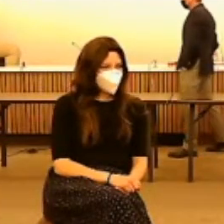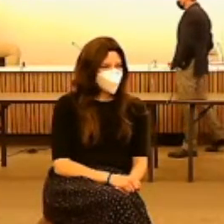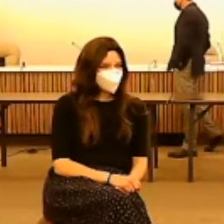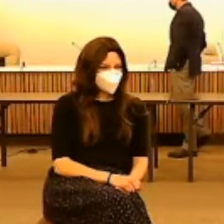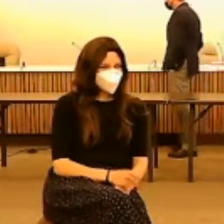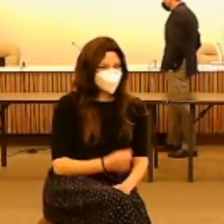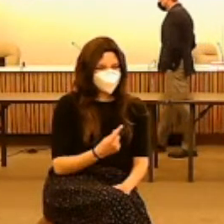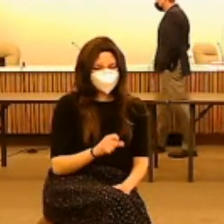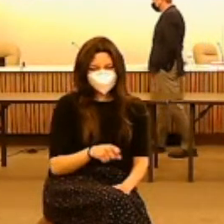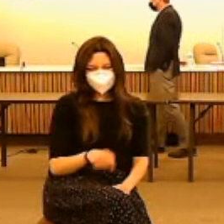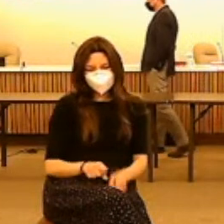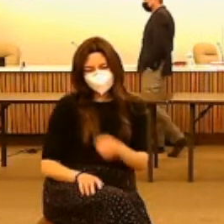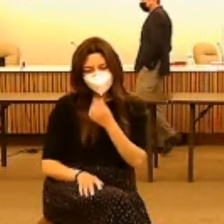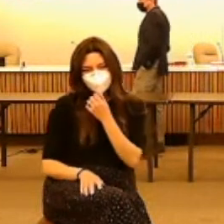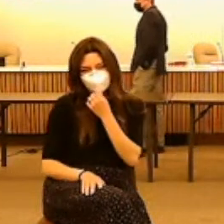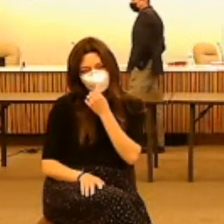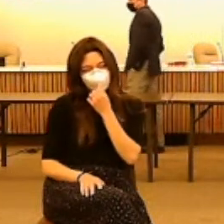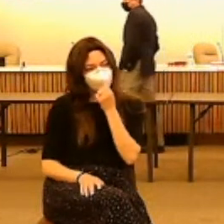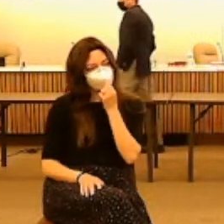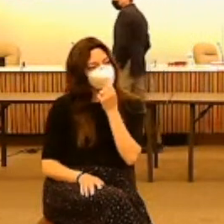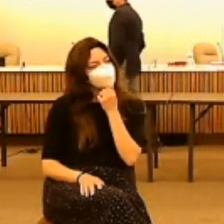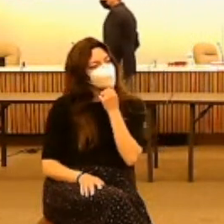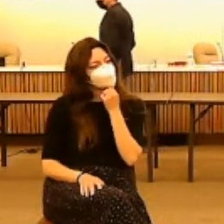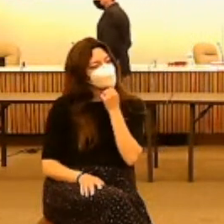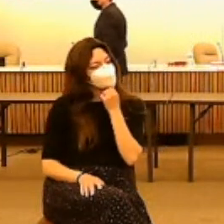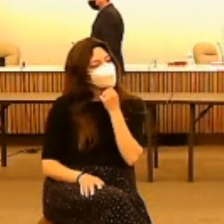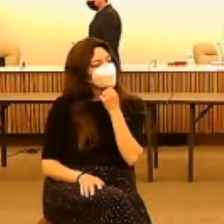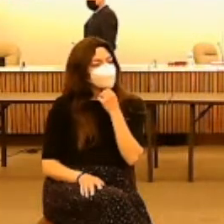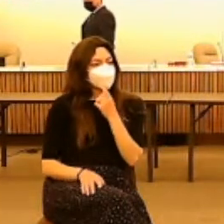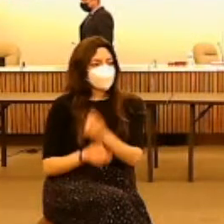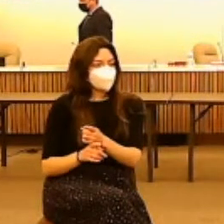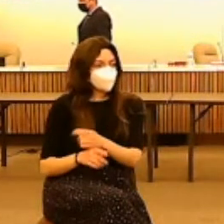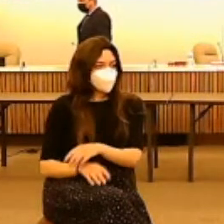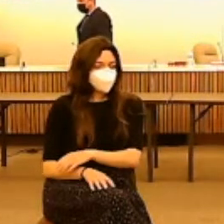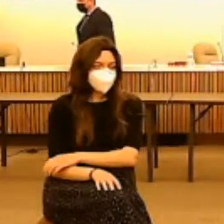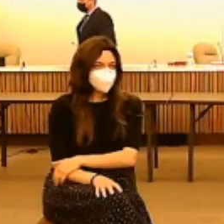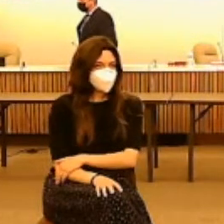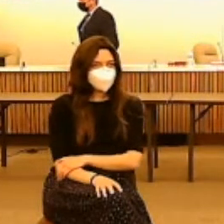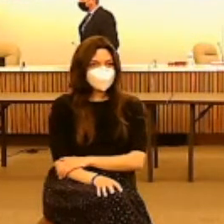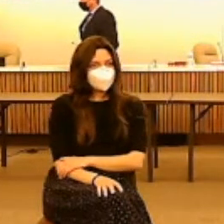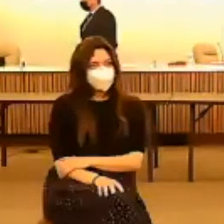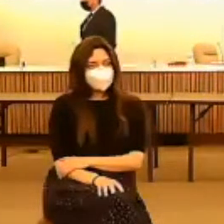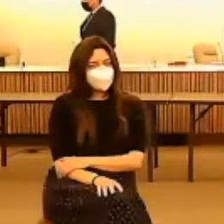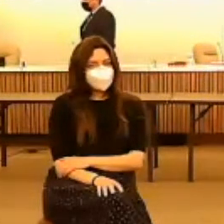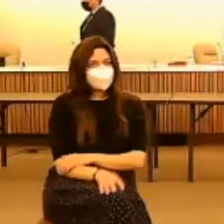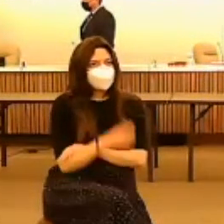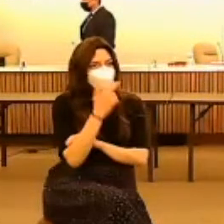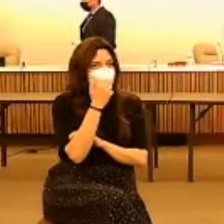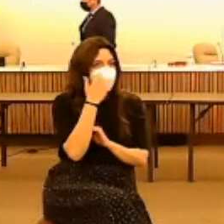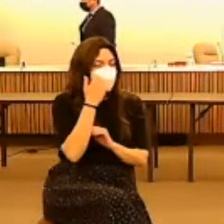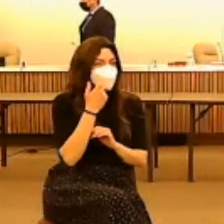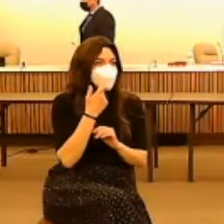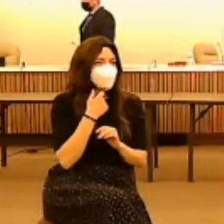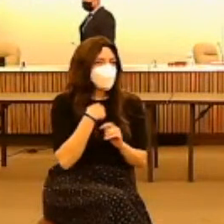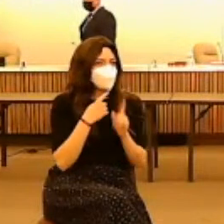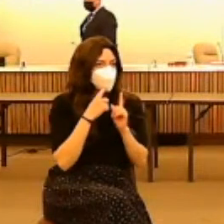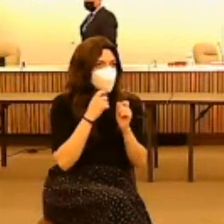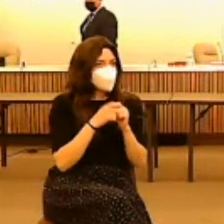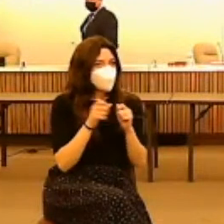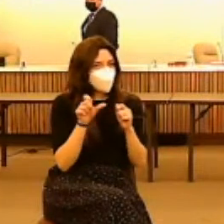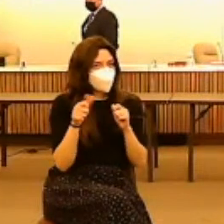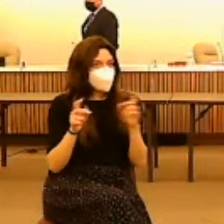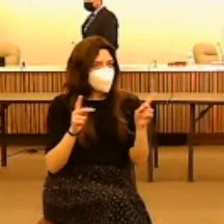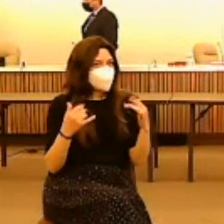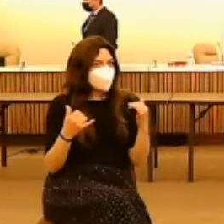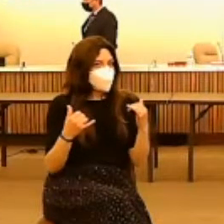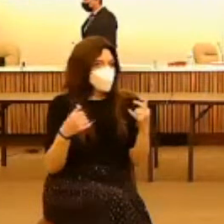boys only, okay. You do the women's, the women's spot. Okay. Yeah,